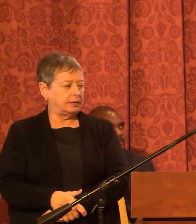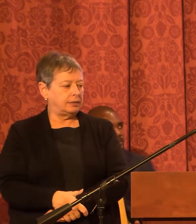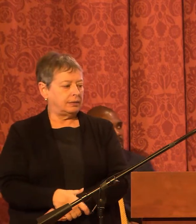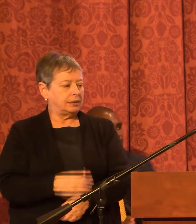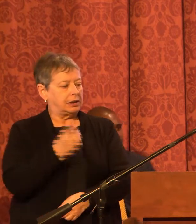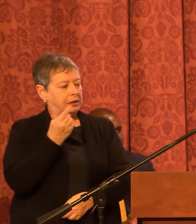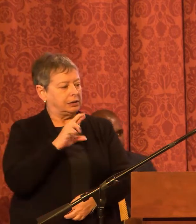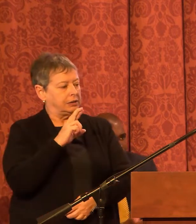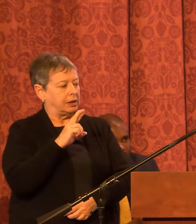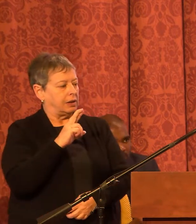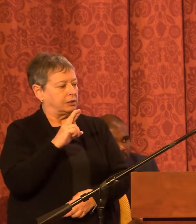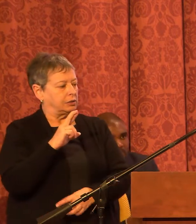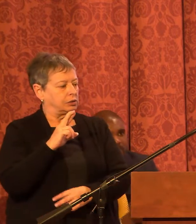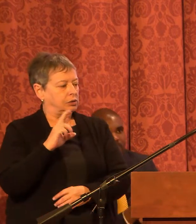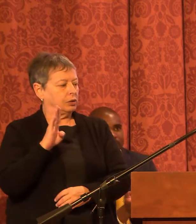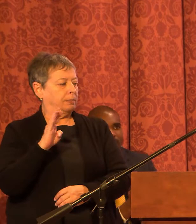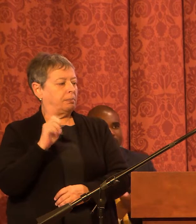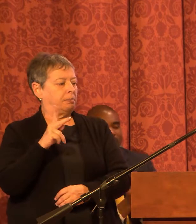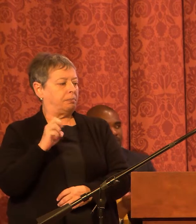Dr. Beckers.